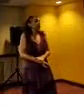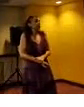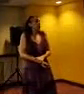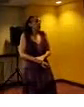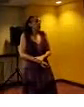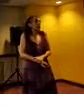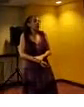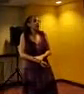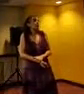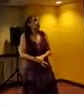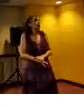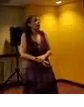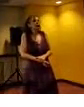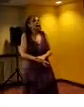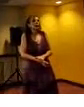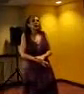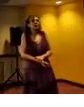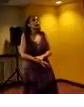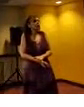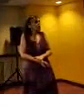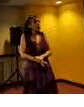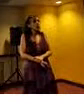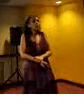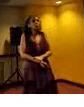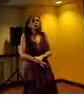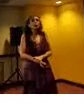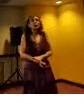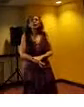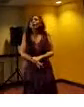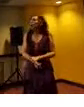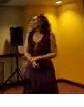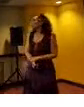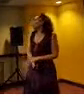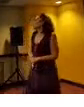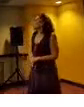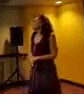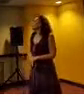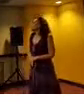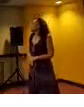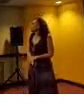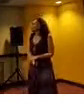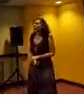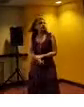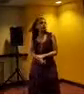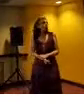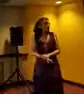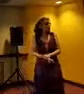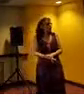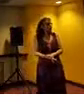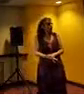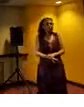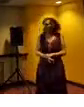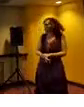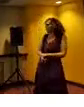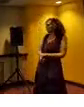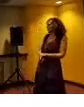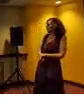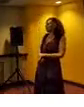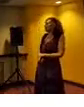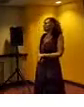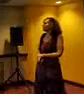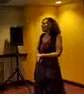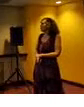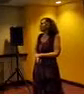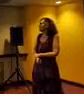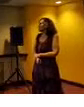he removed himself. I think he became very disenfranchised. I don't know the whole story, but he has some wonderful quotes. And